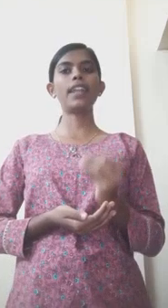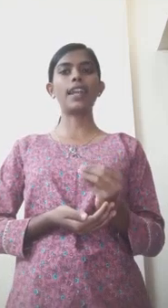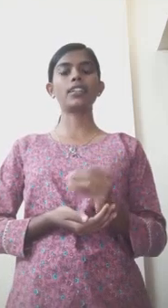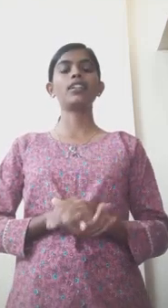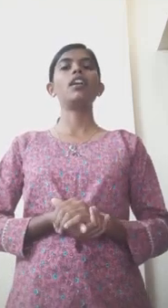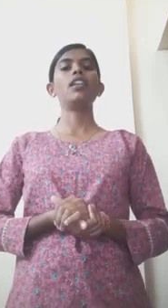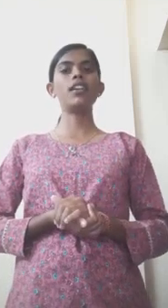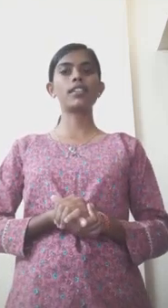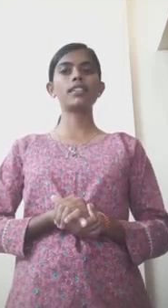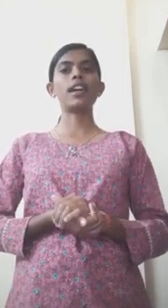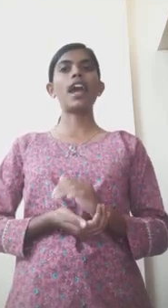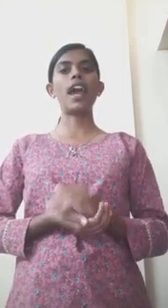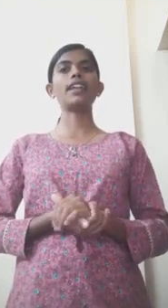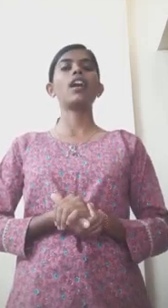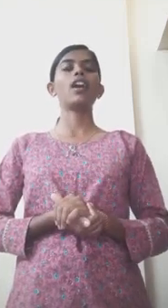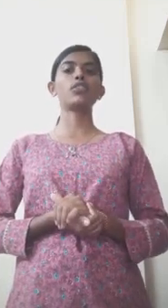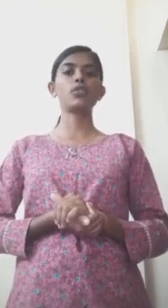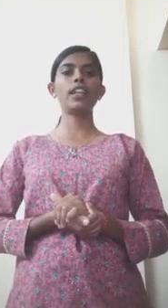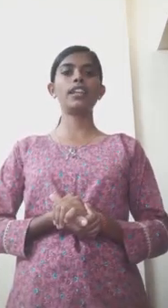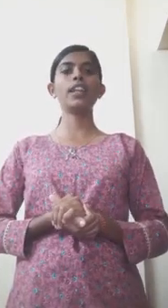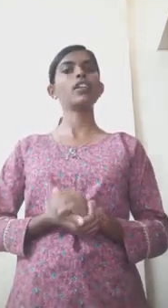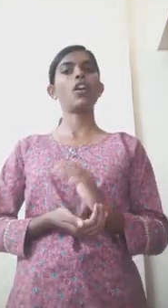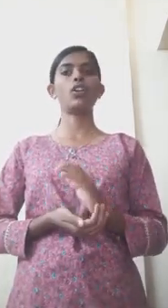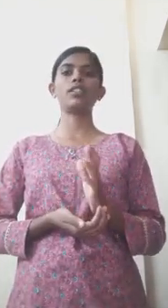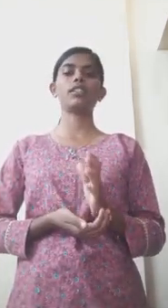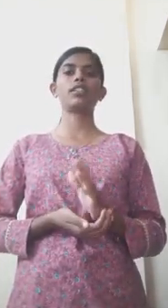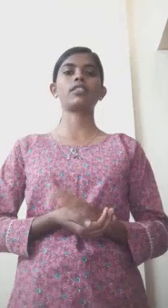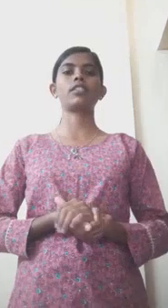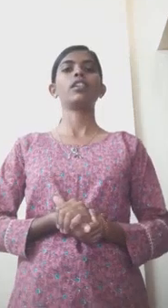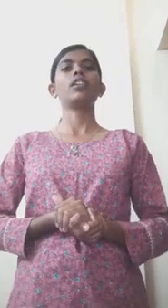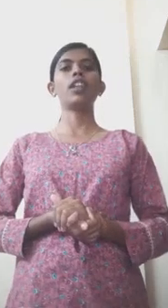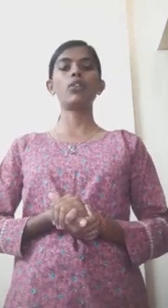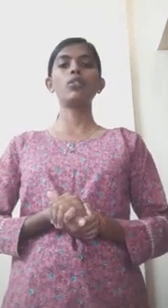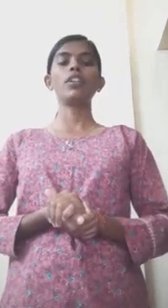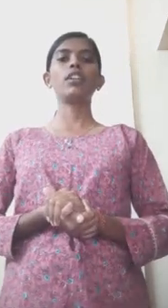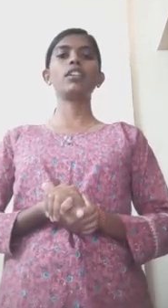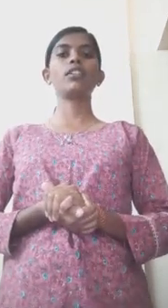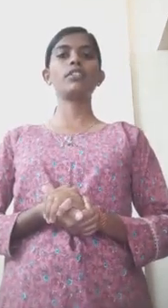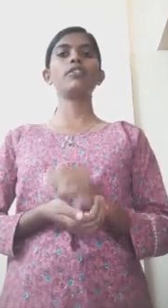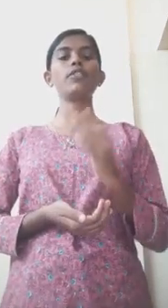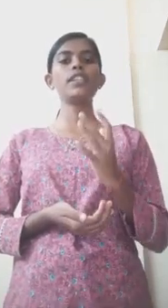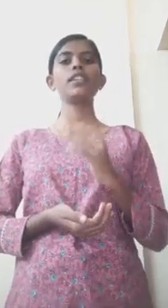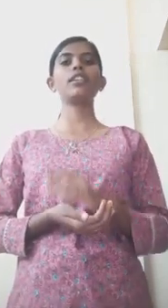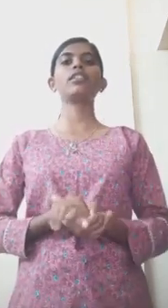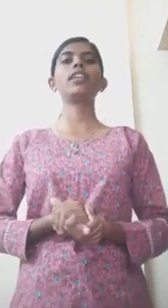tract, lungs and associated other structure. Now we see a